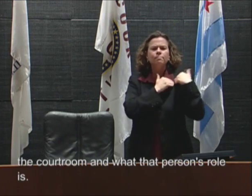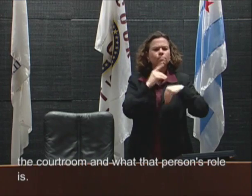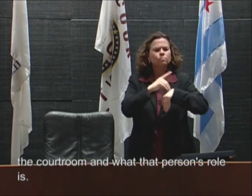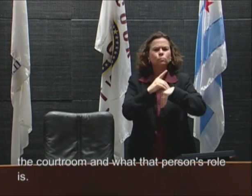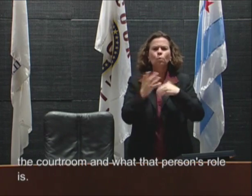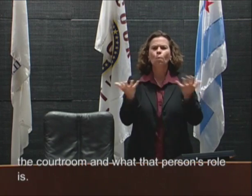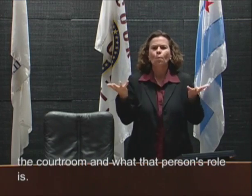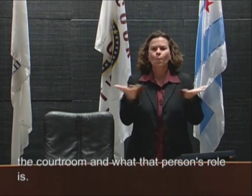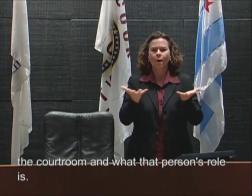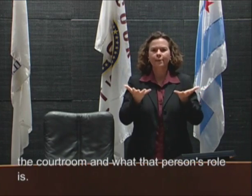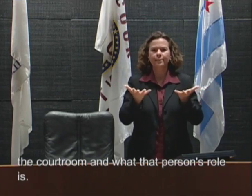is.